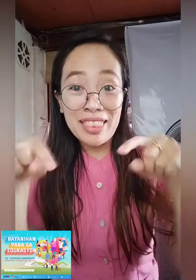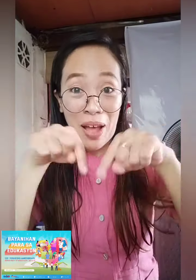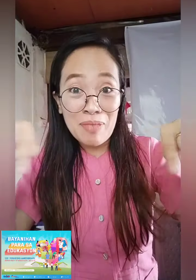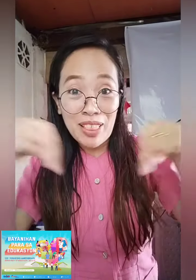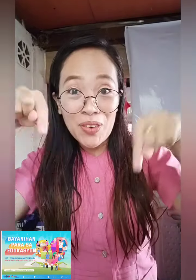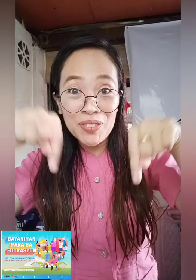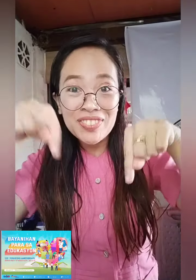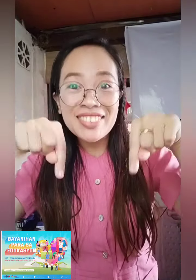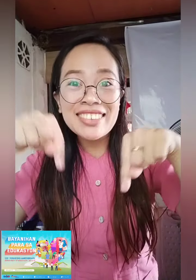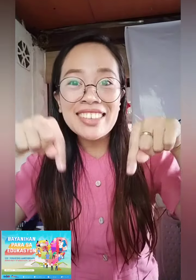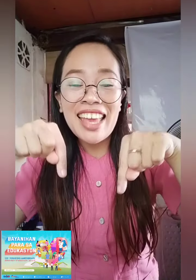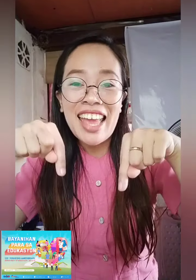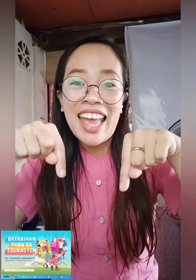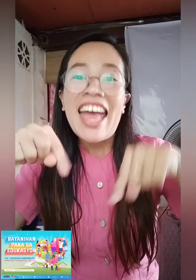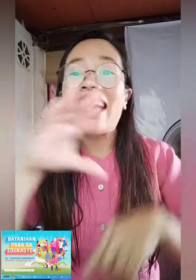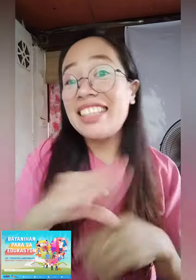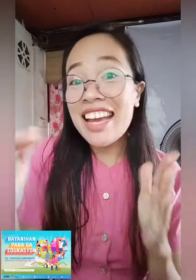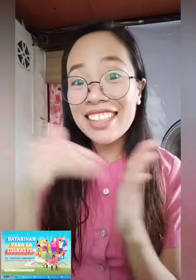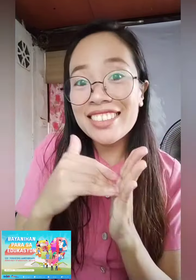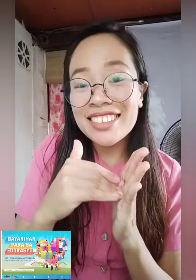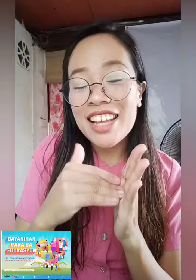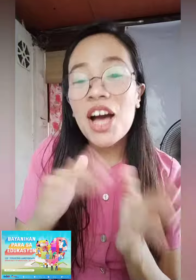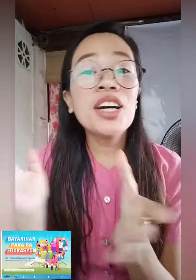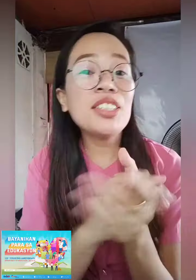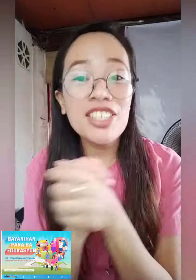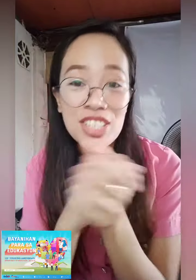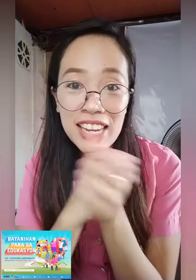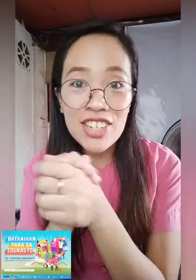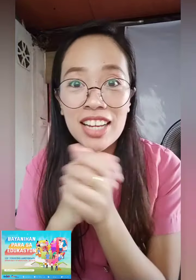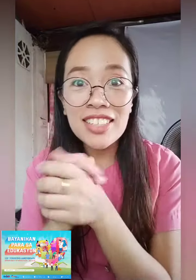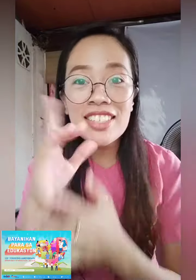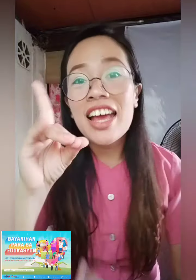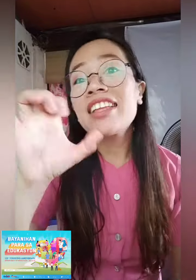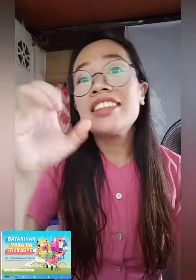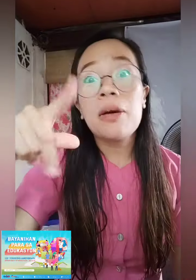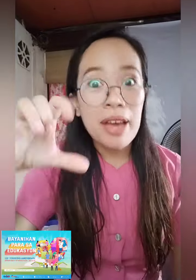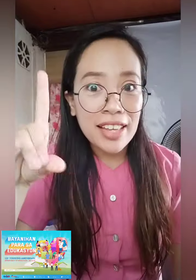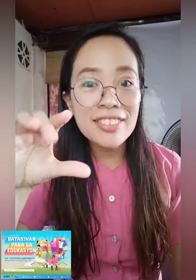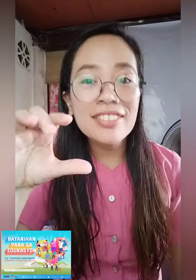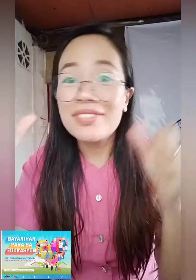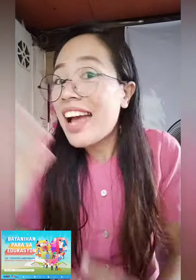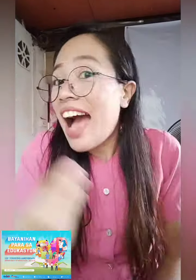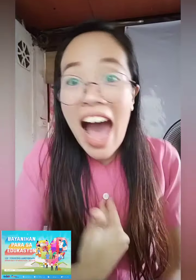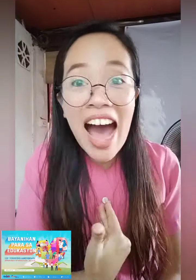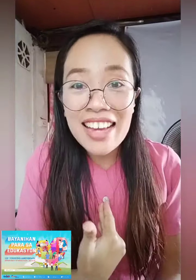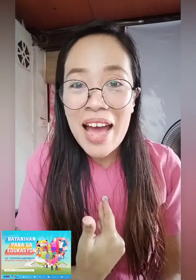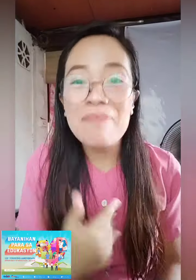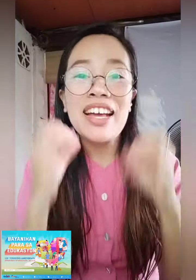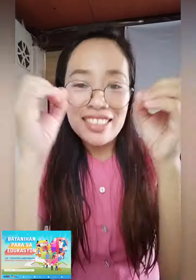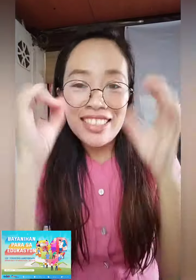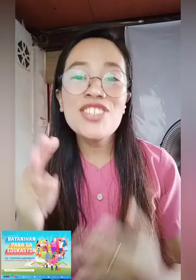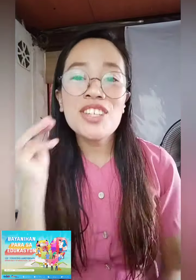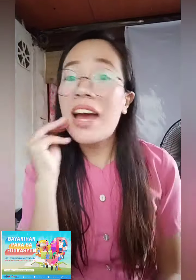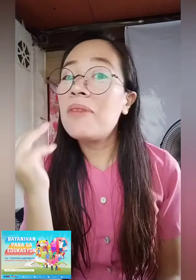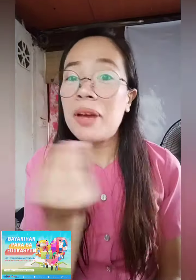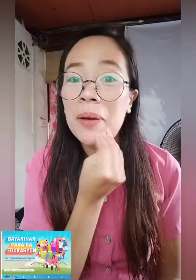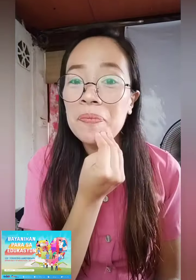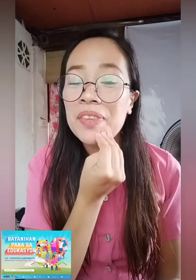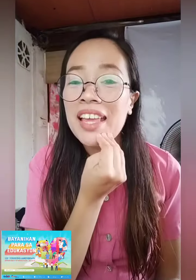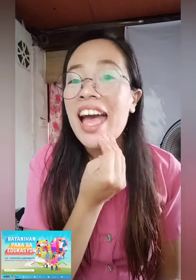below. And again, congratulations, DepEd. I am Teacher MM, and